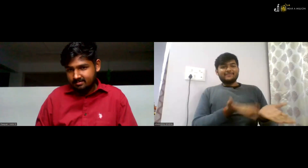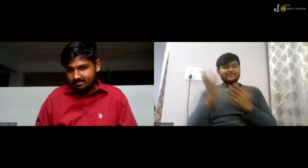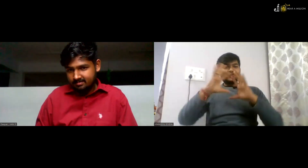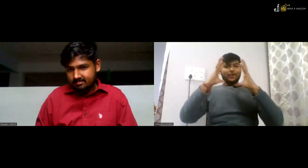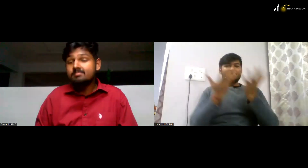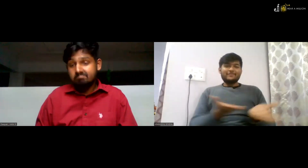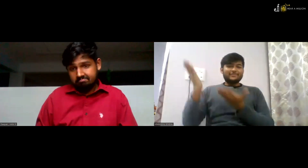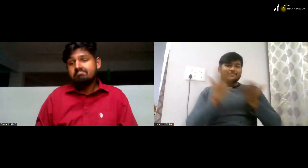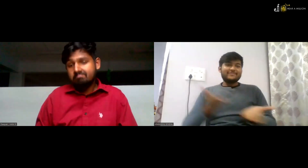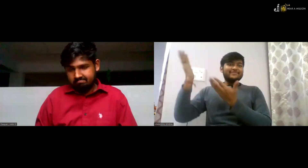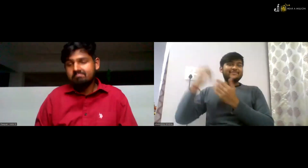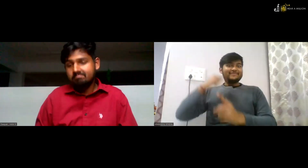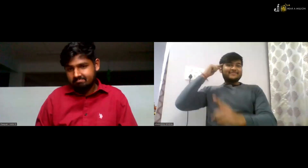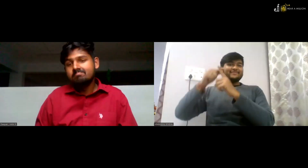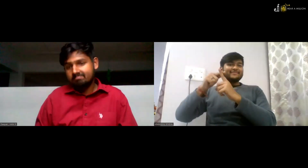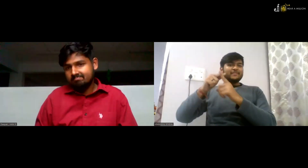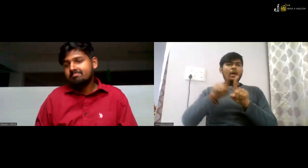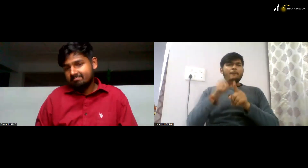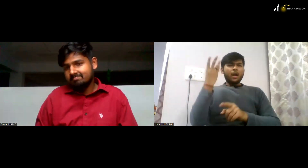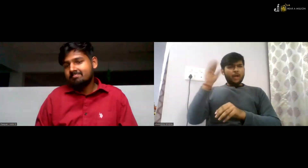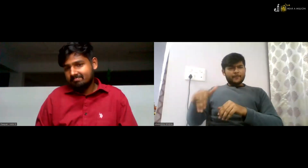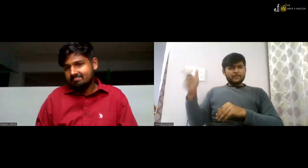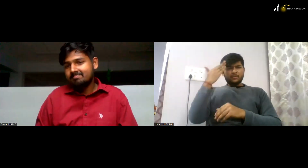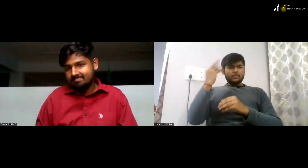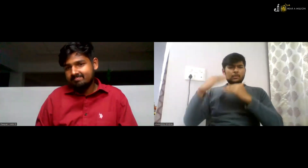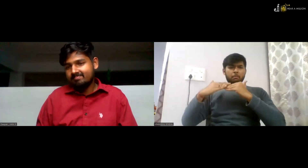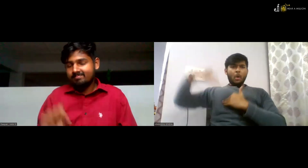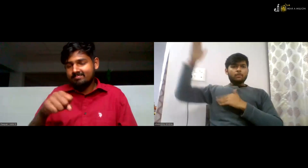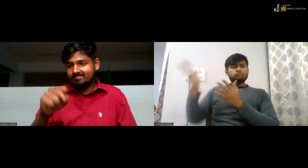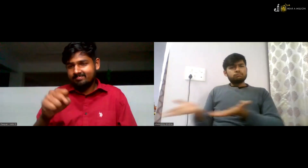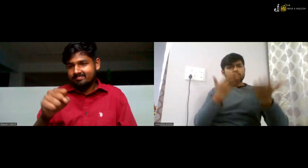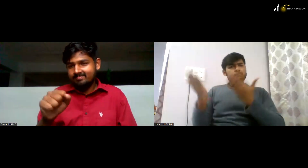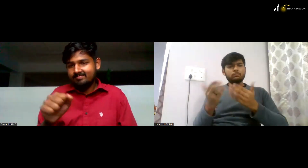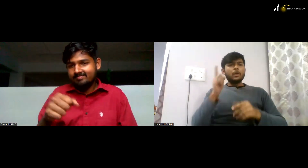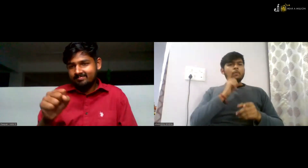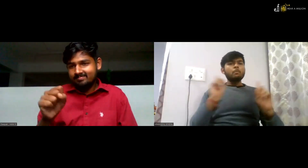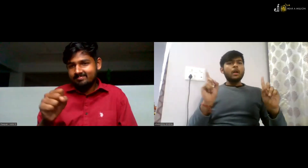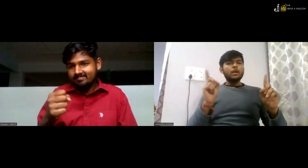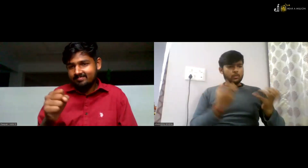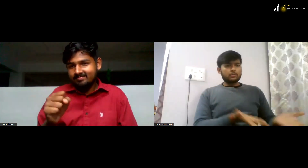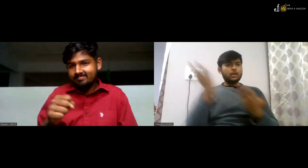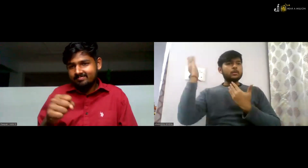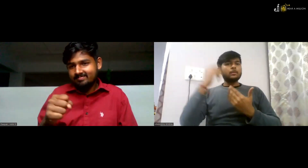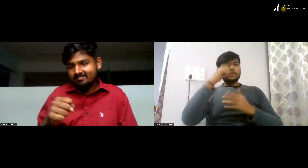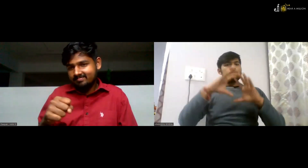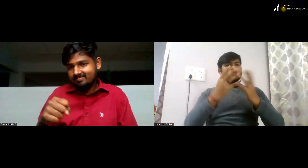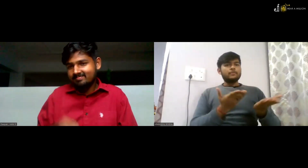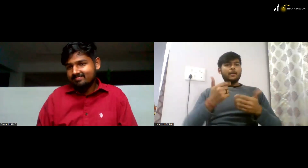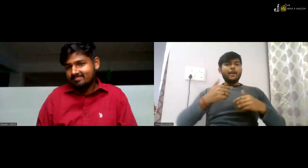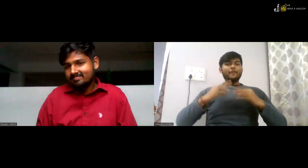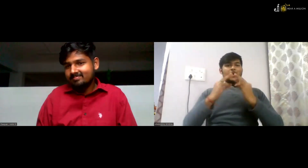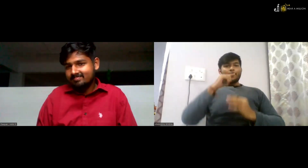he can support the deaf community. That's how we can I can help other people as well. to visit the Western countries as well. There are hearing people who